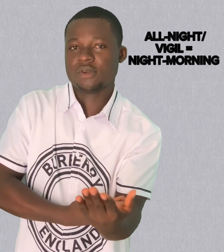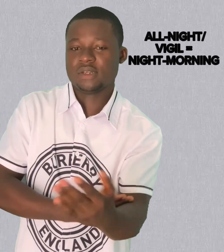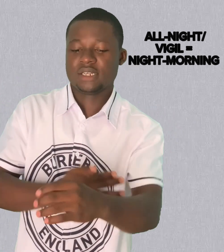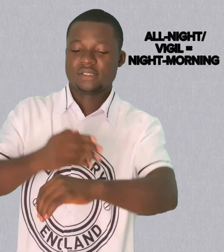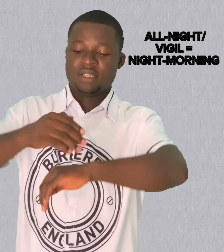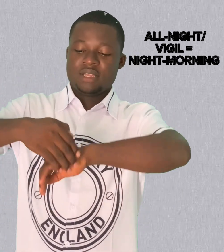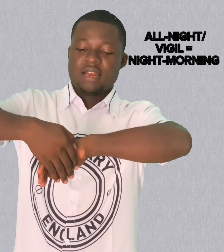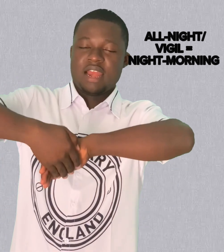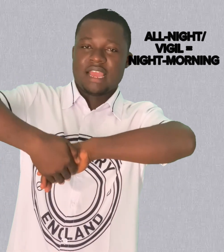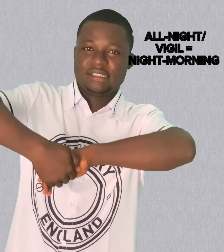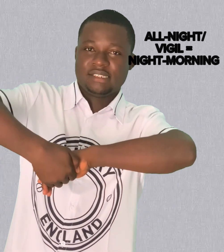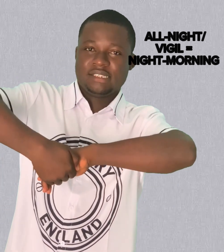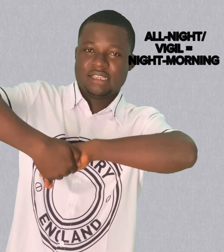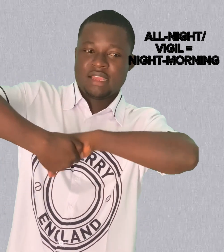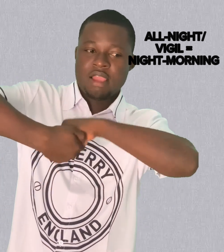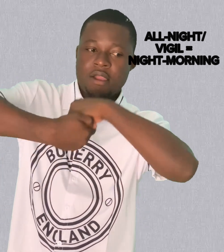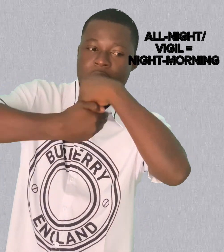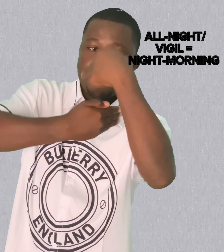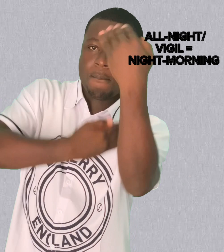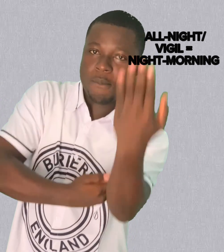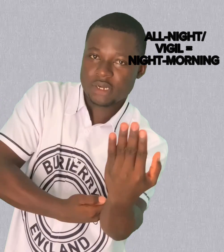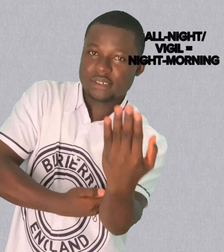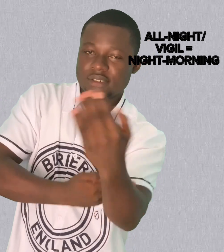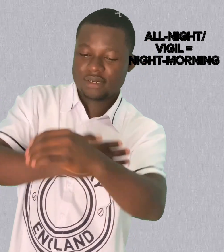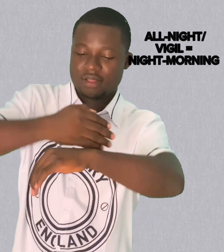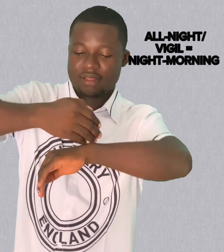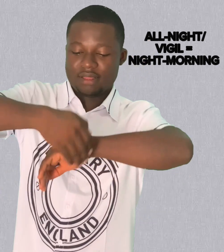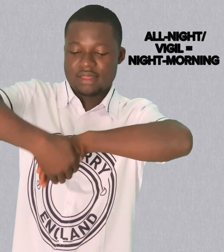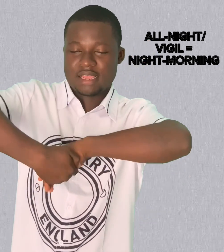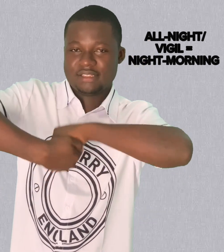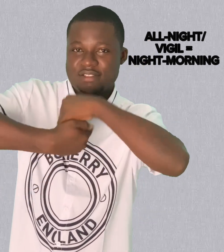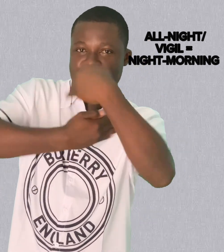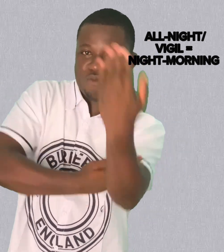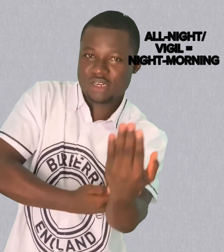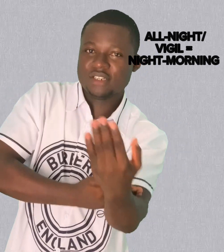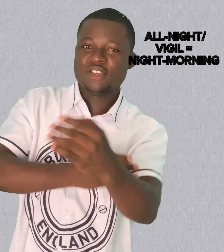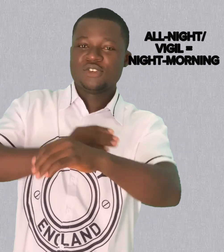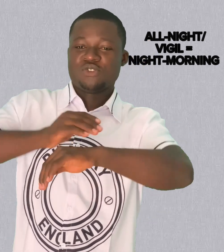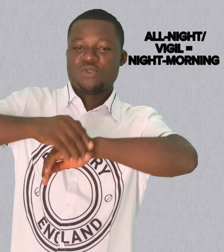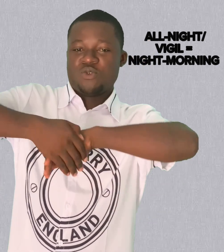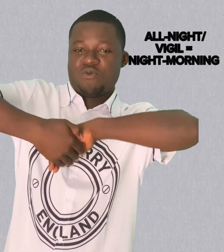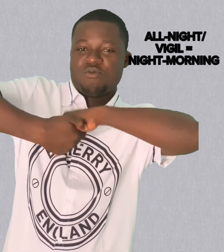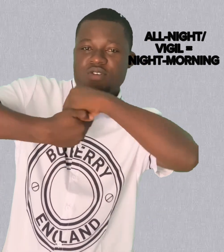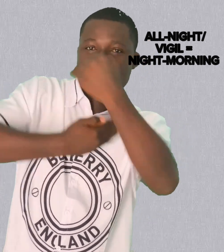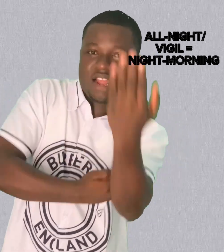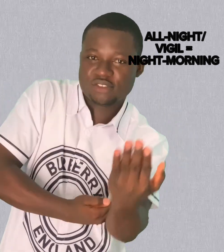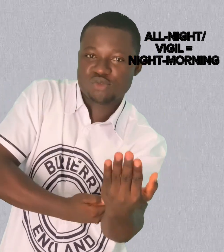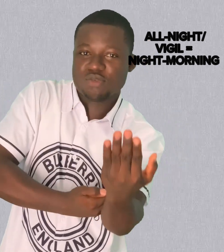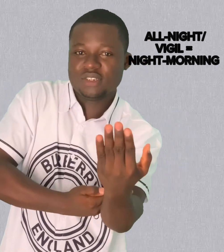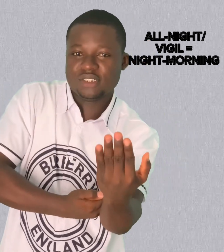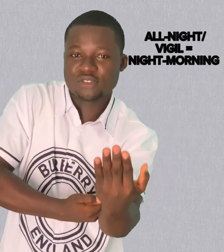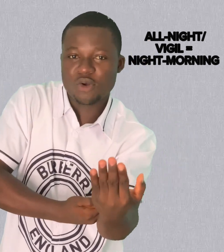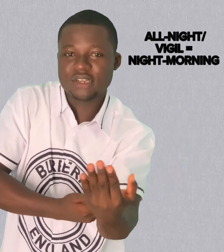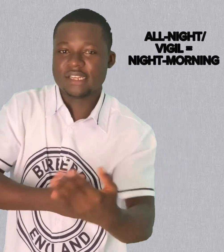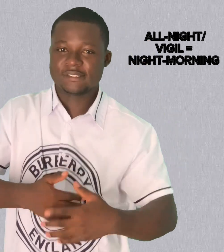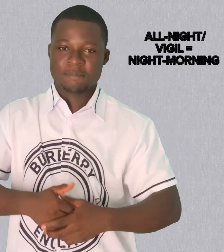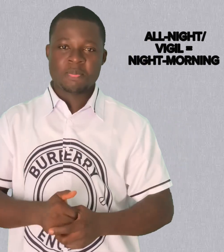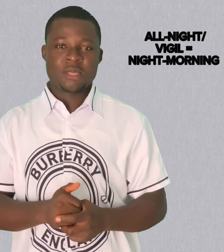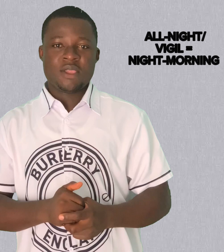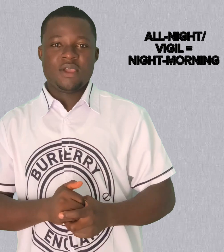night. Night, morning. Night, morning. So, night to morning is all night.